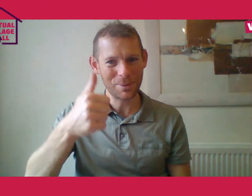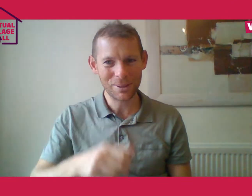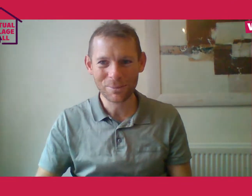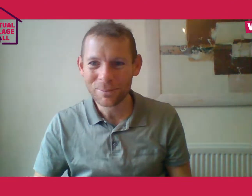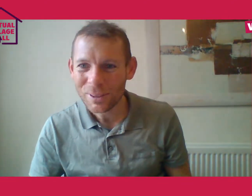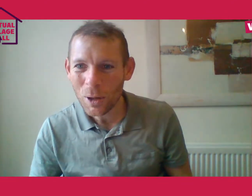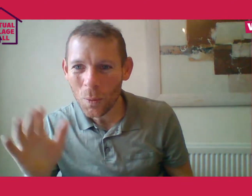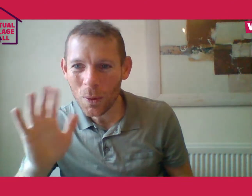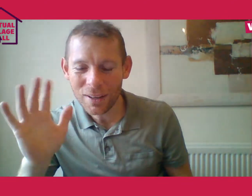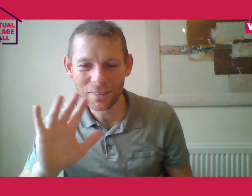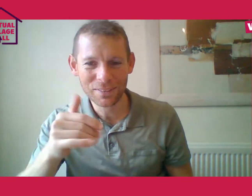too.